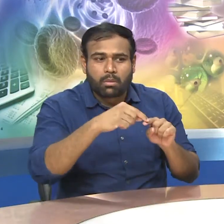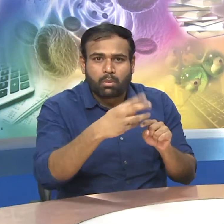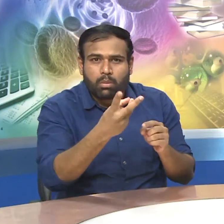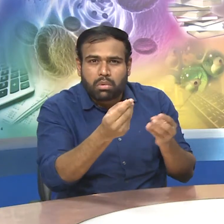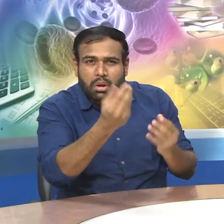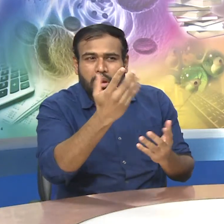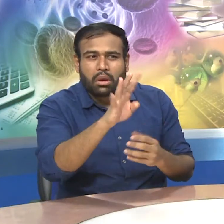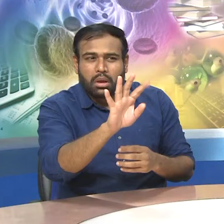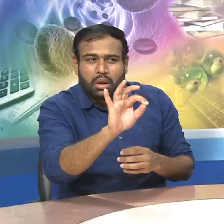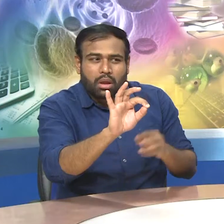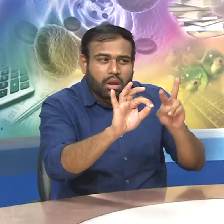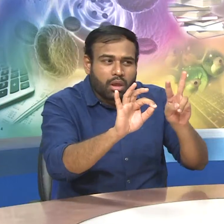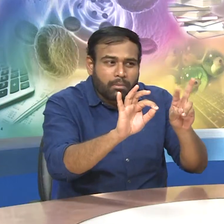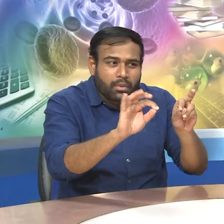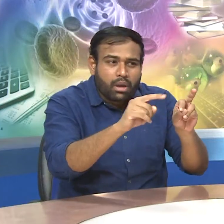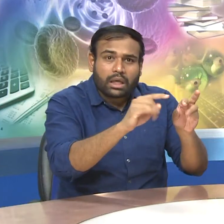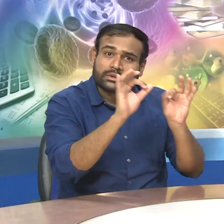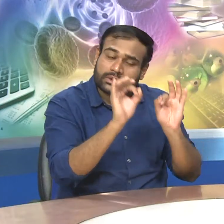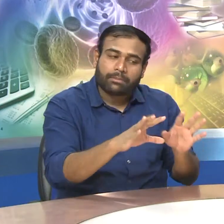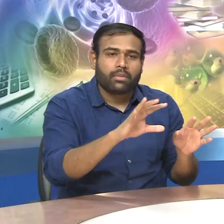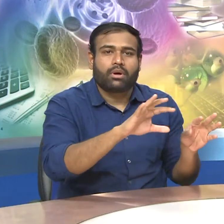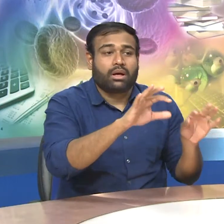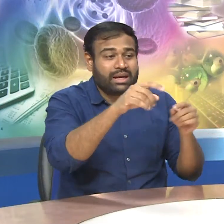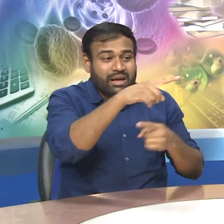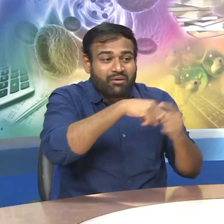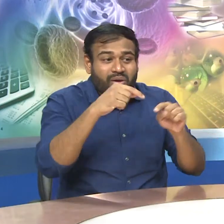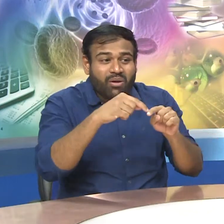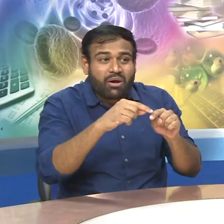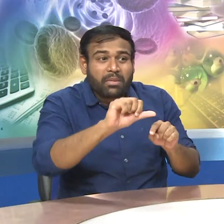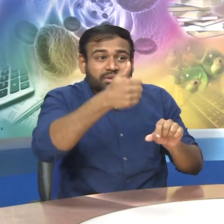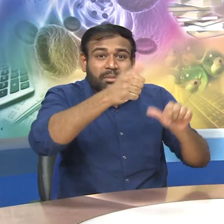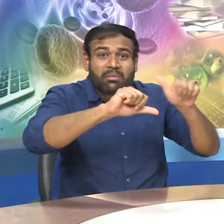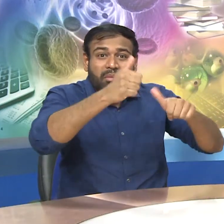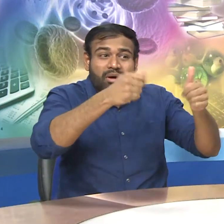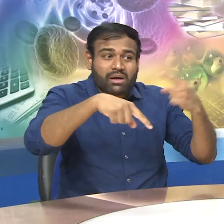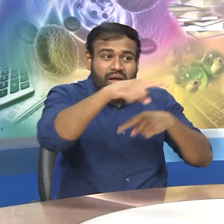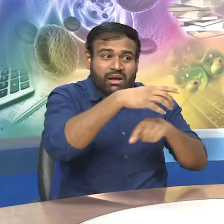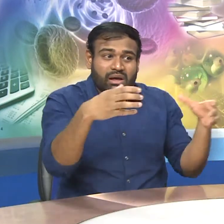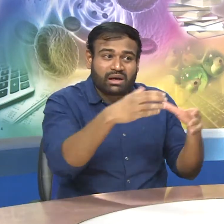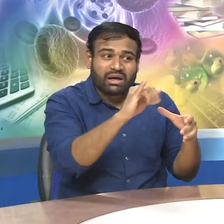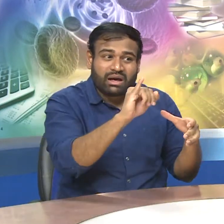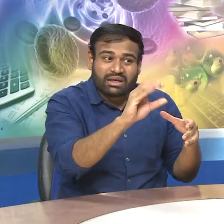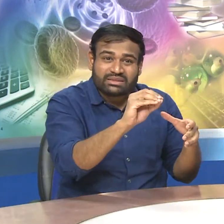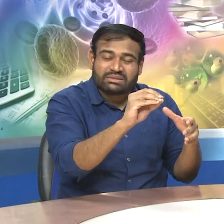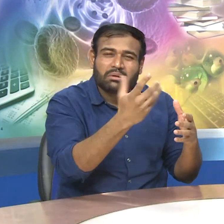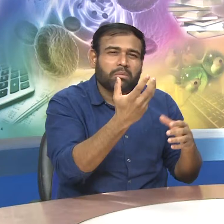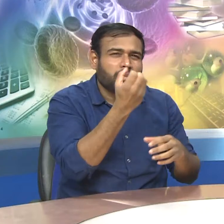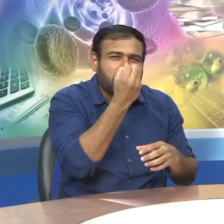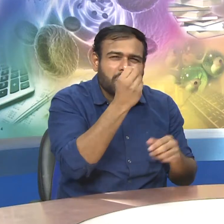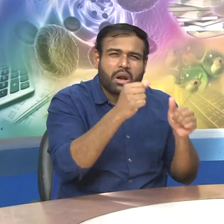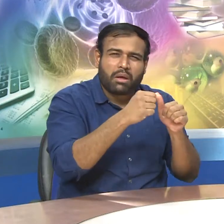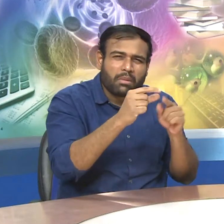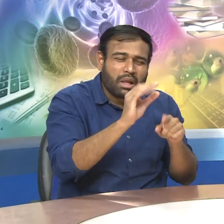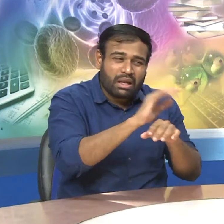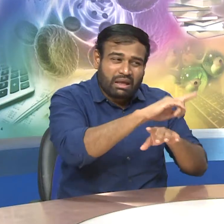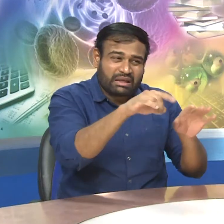in proportion to the numbers of votes cast for them.